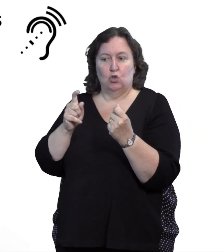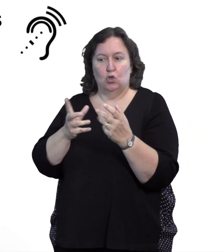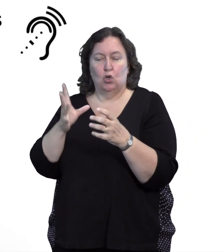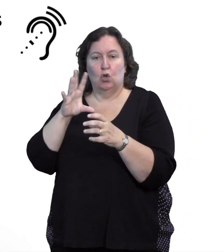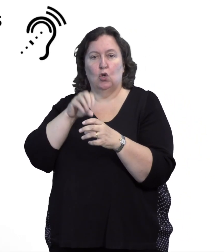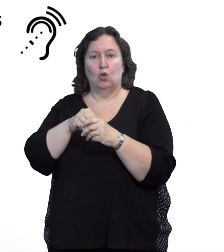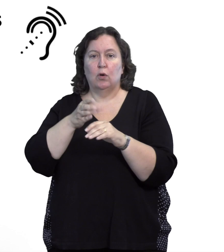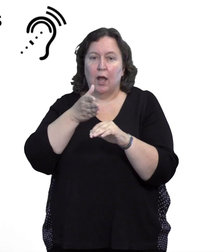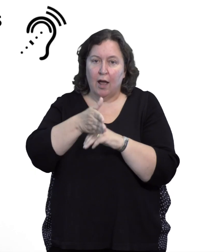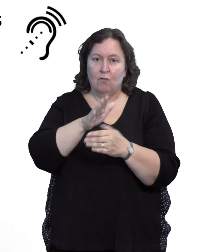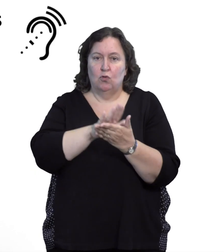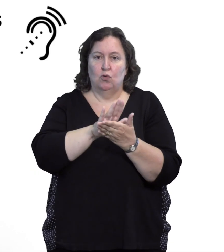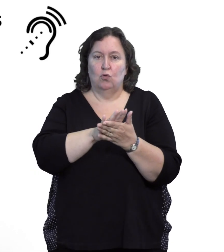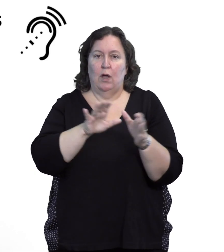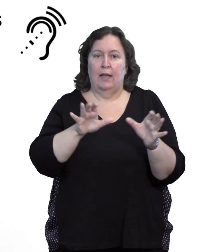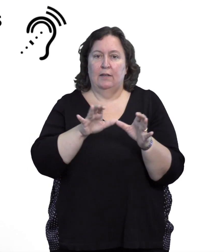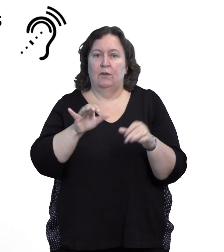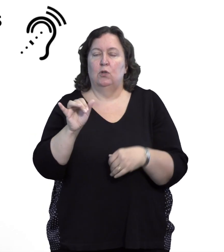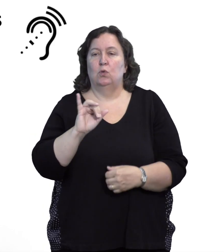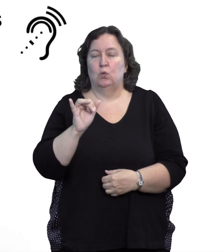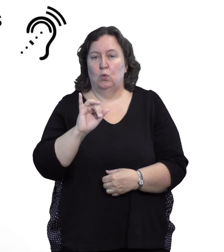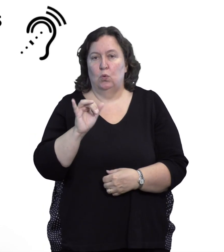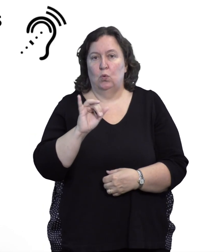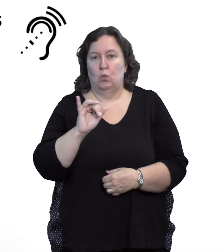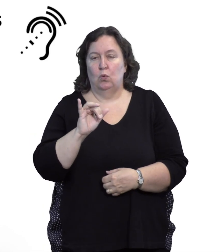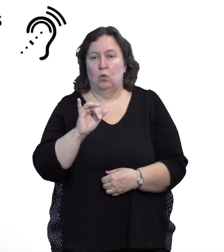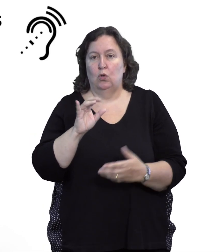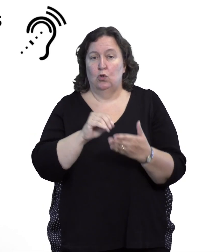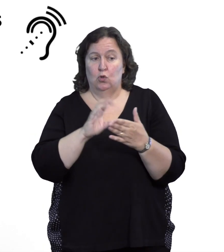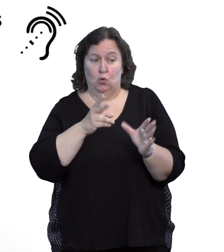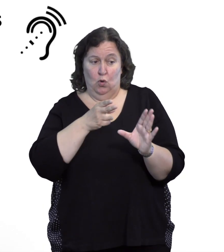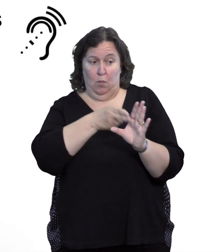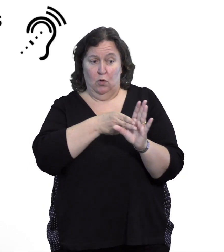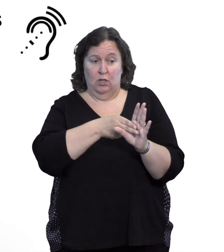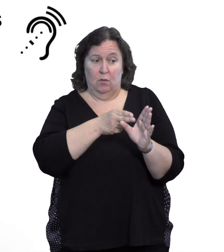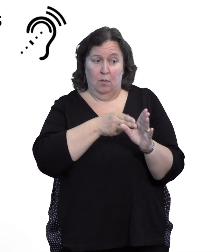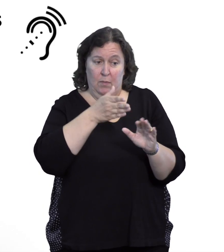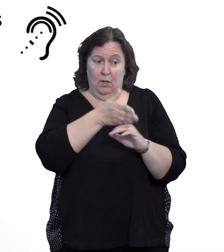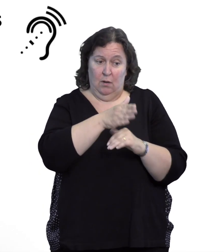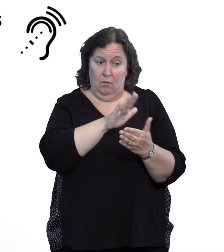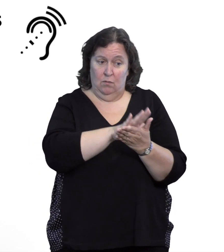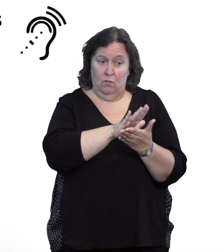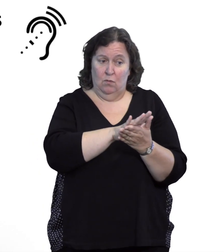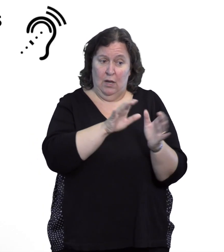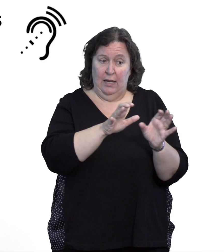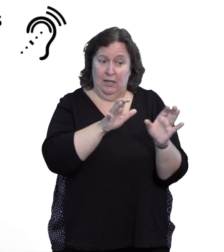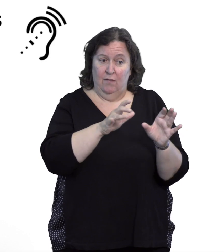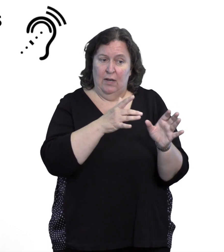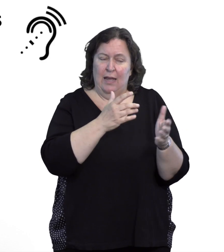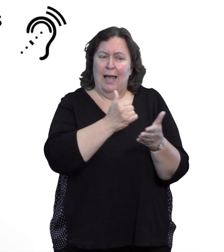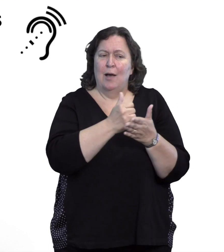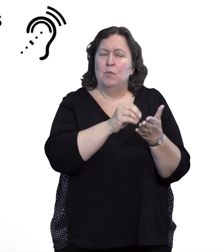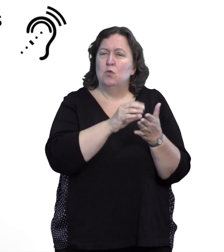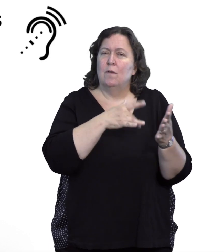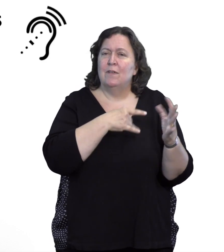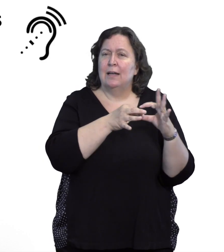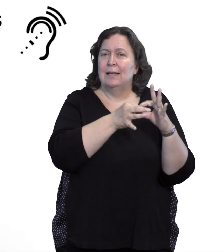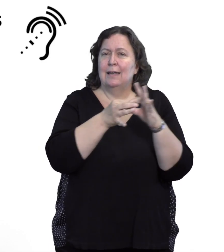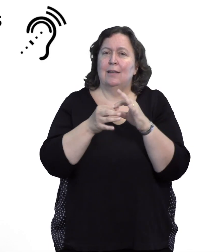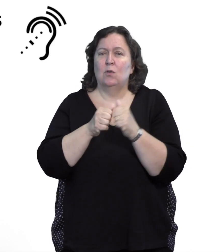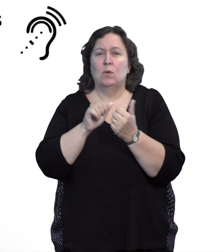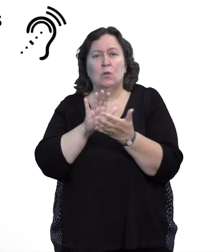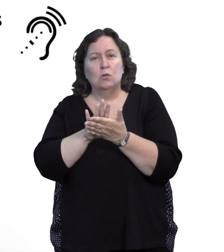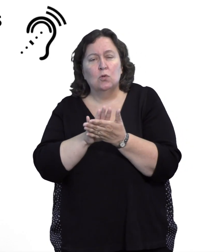Adaptations should also include school-related extracurricular activities. Participating in extracurricular activities helps students to